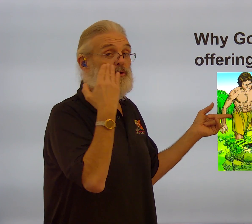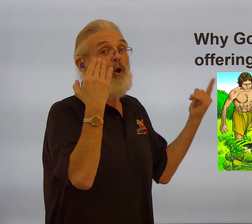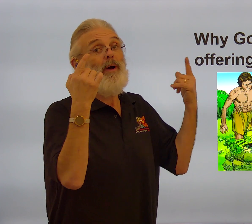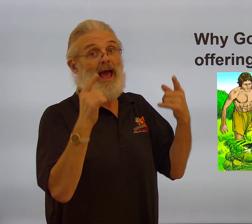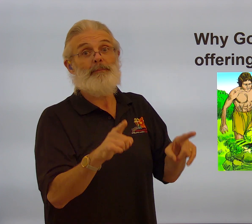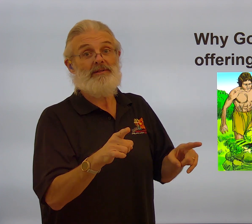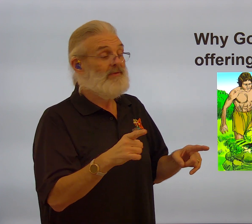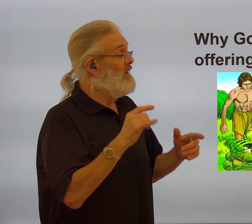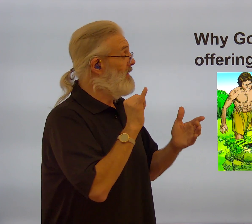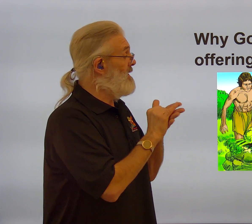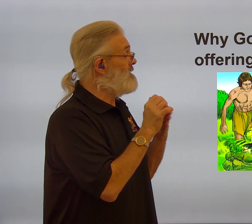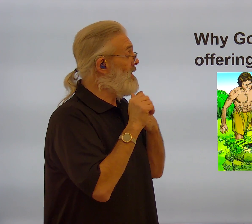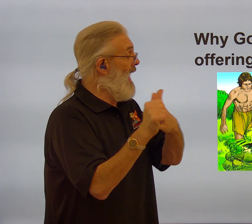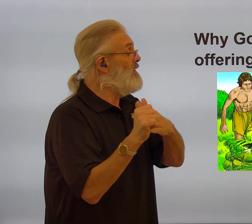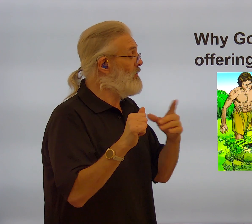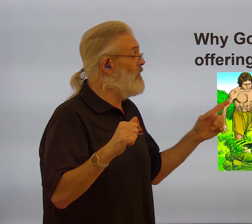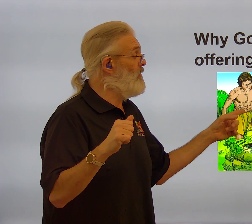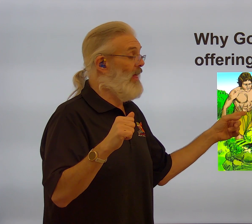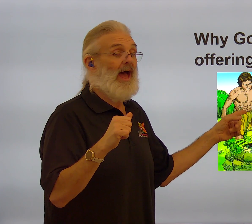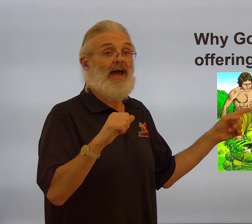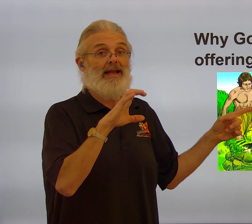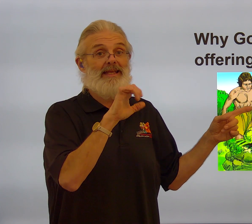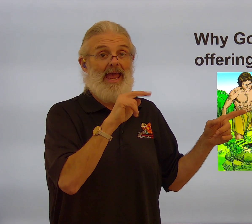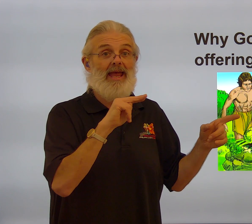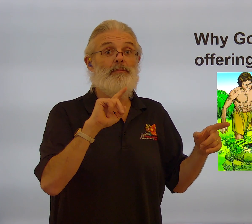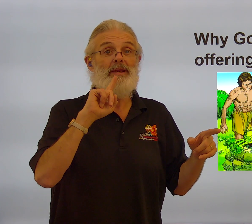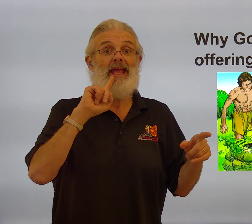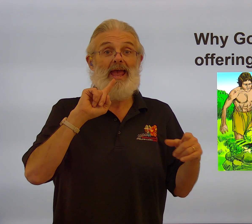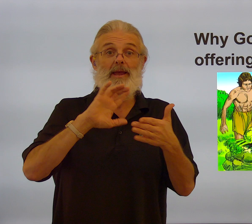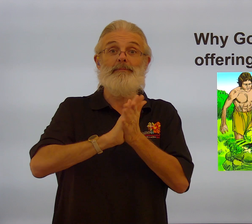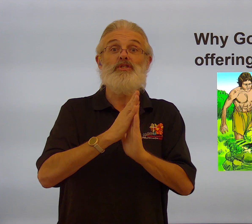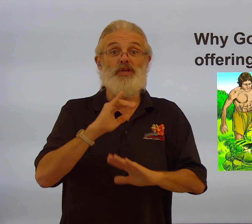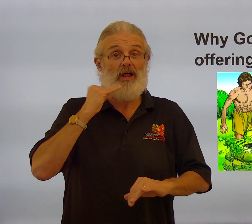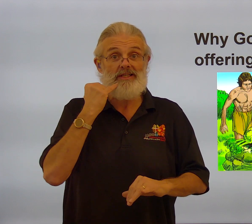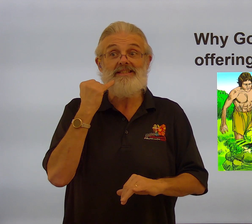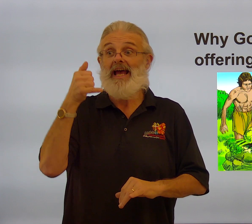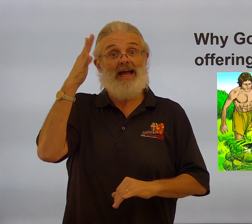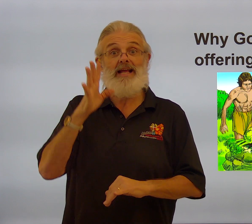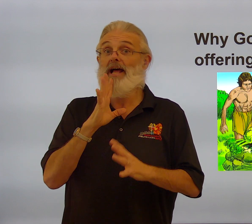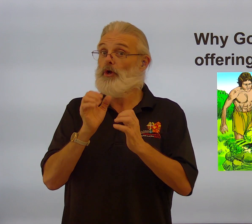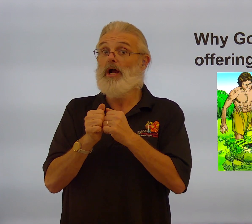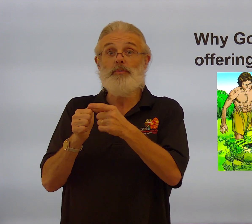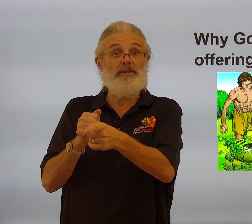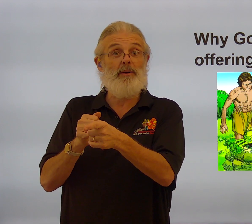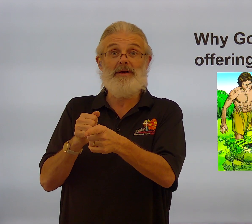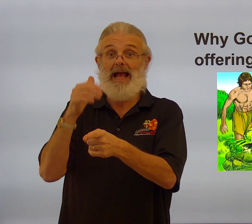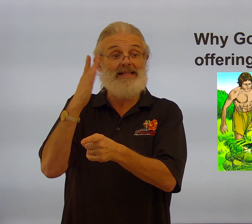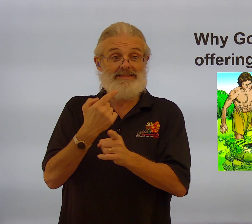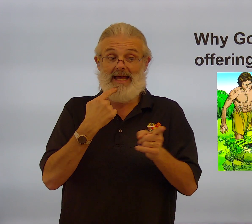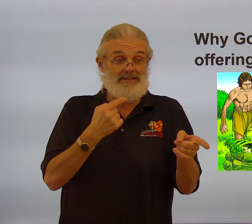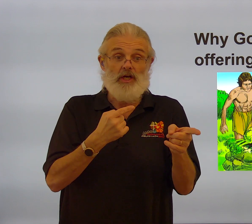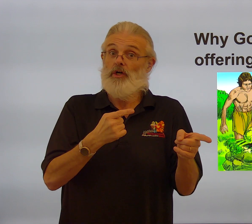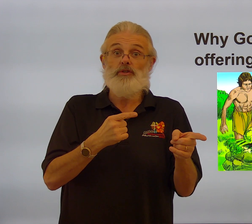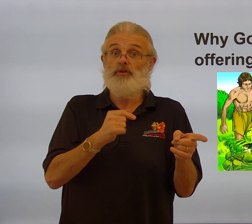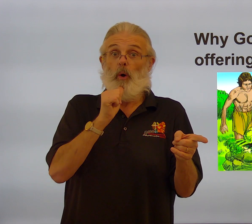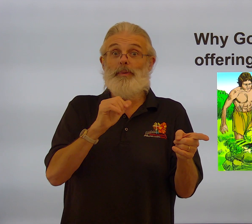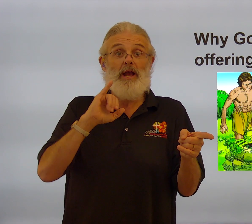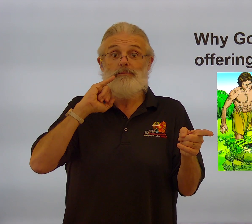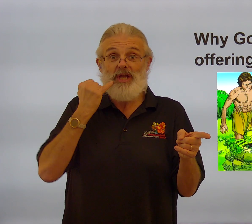what happened. This led to that Cain became jealous, and God talked with him, and God says, don't become